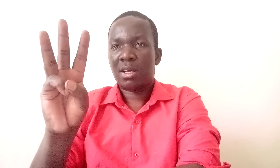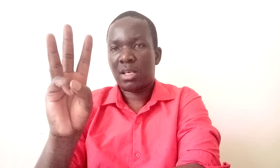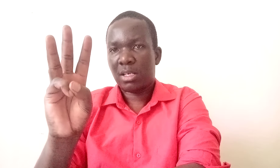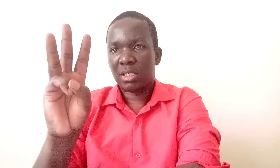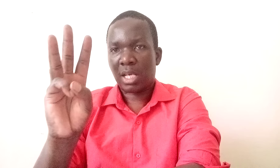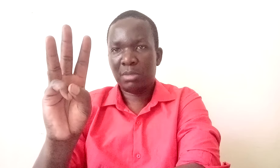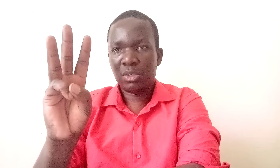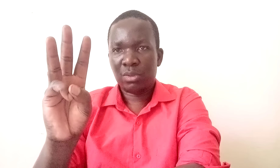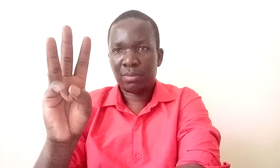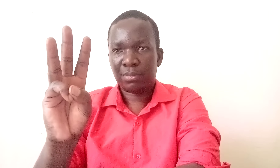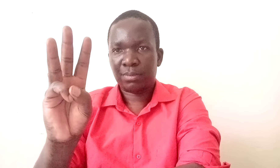W,